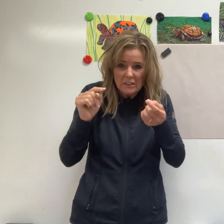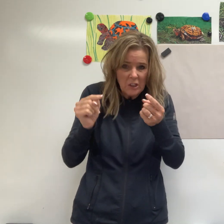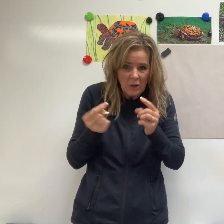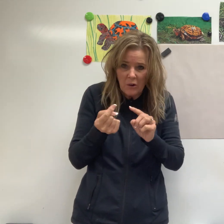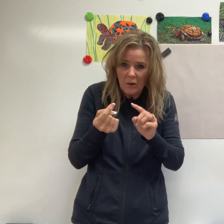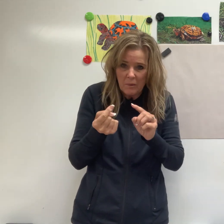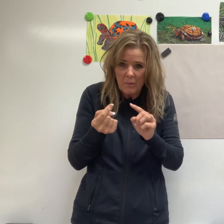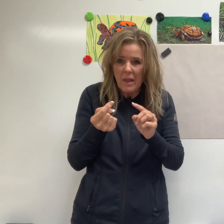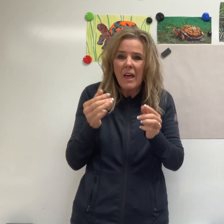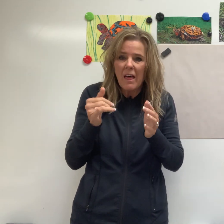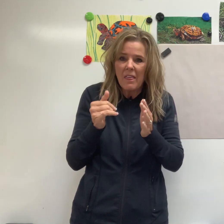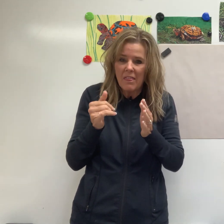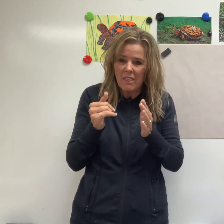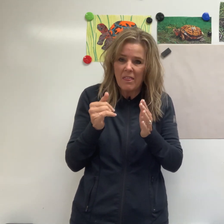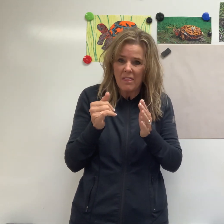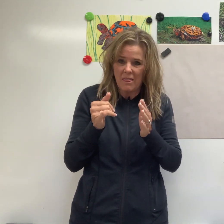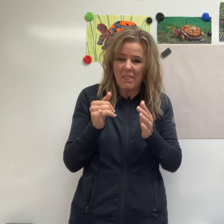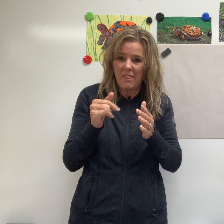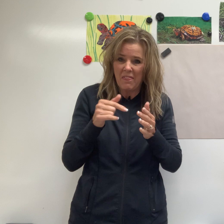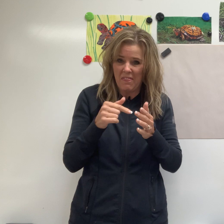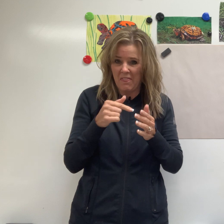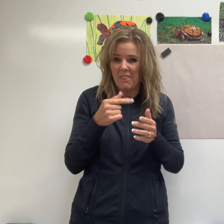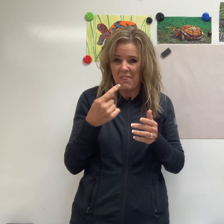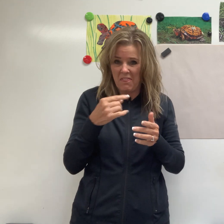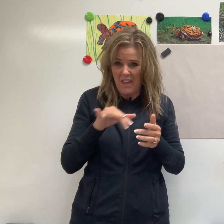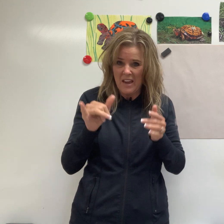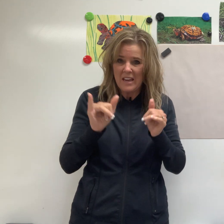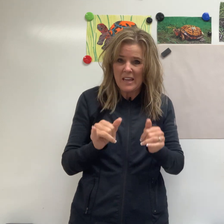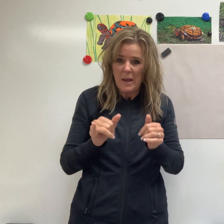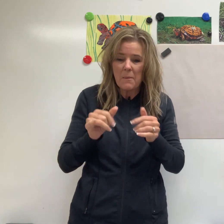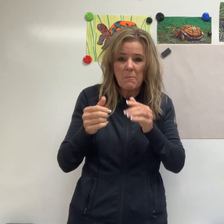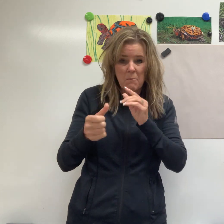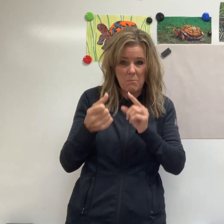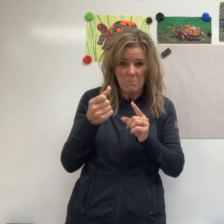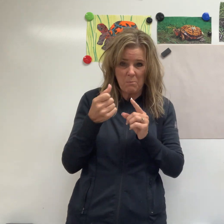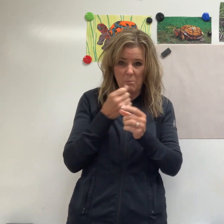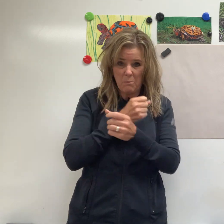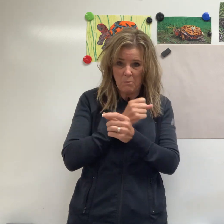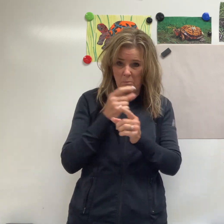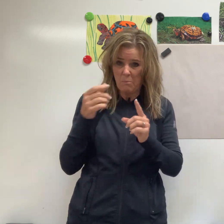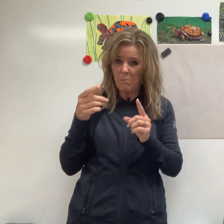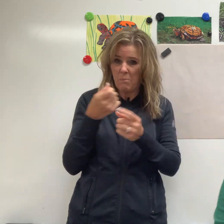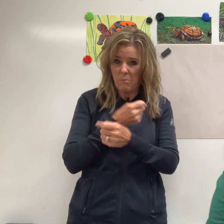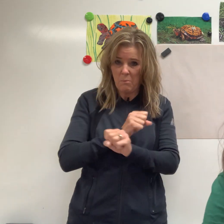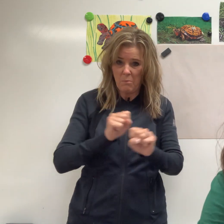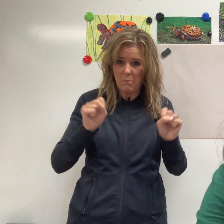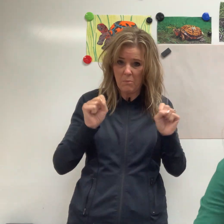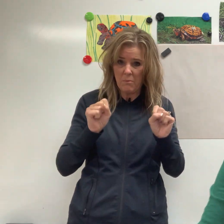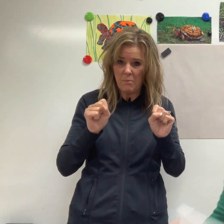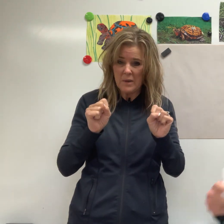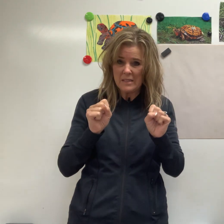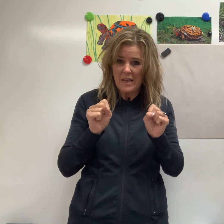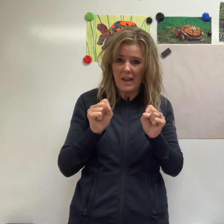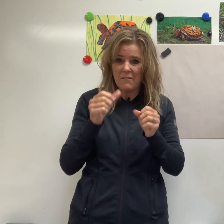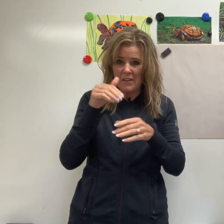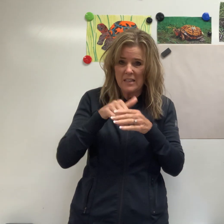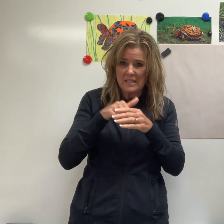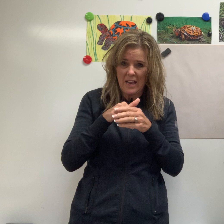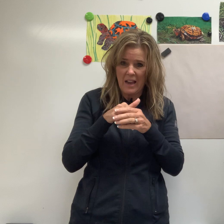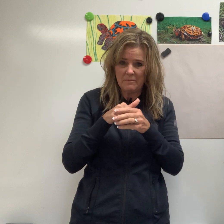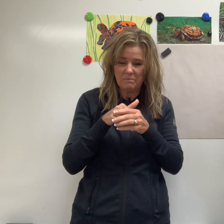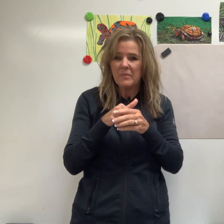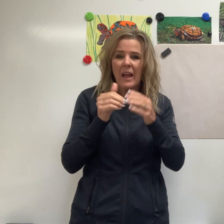turtle. So I just thought that was kind of cool, and that's why they're called box turtles. So that's what we're going to draw today. I suggest today, friends, you have your